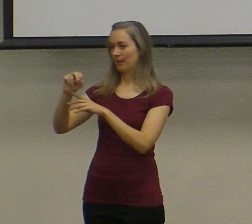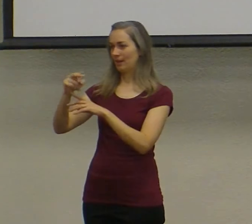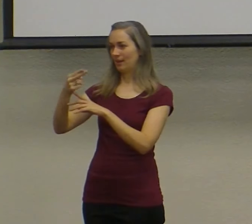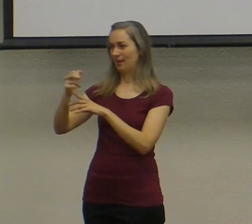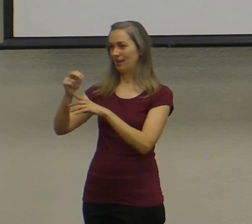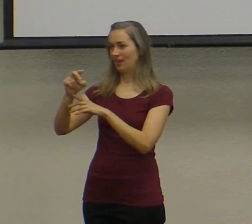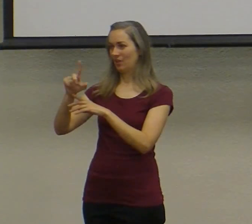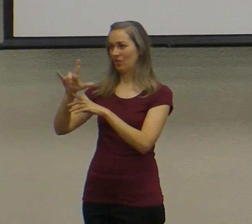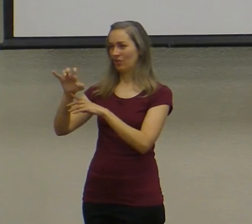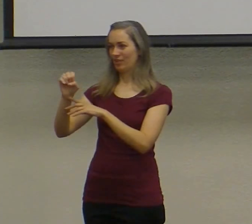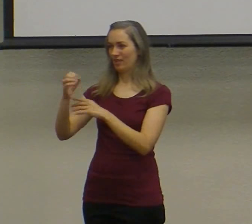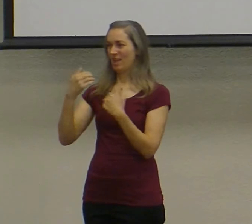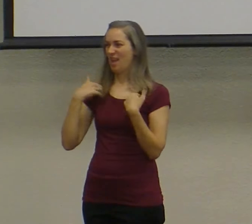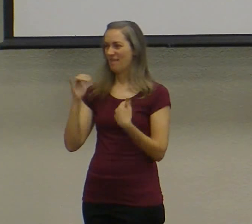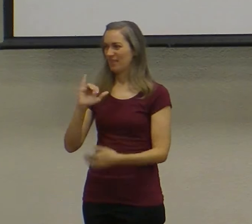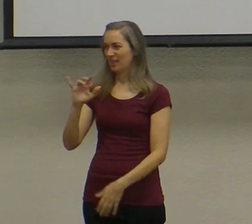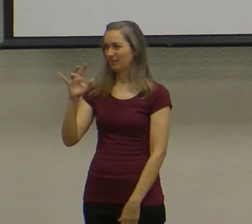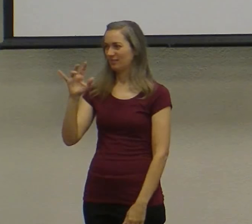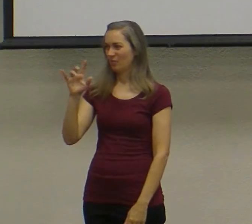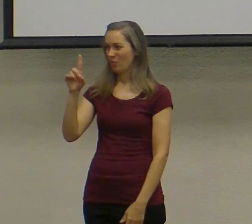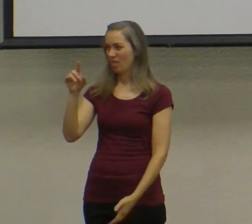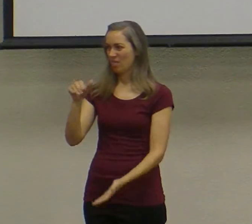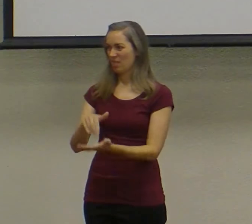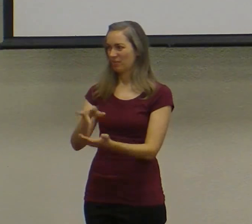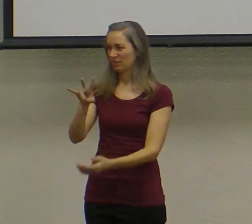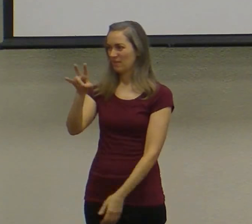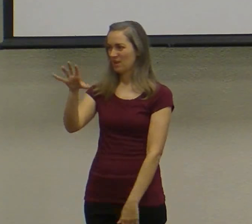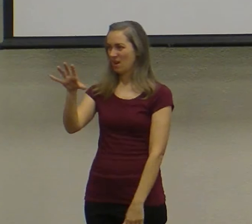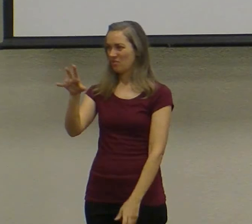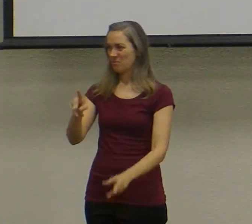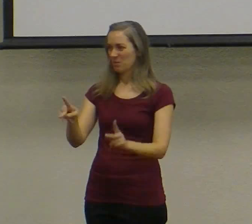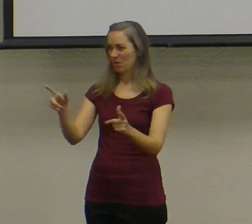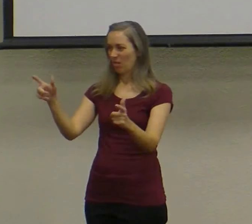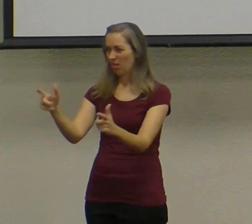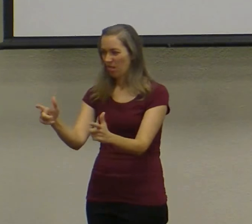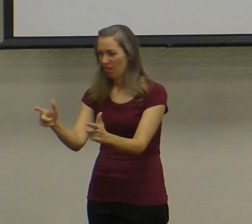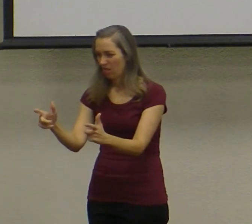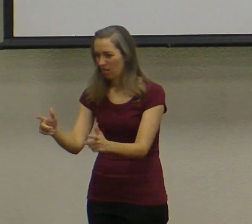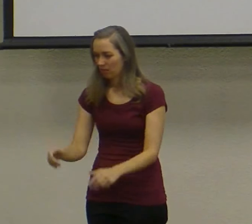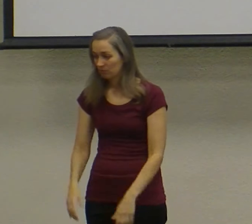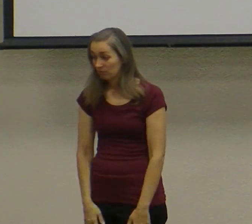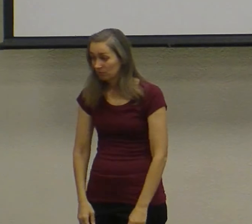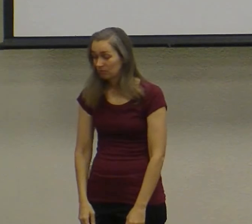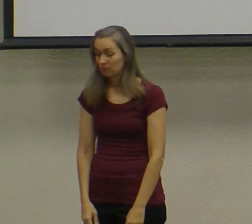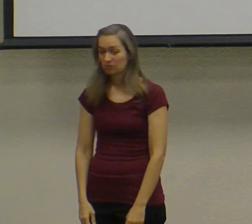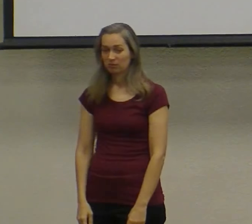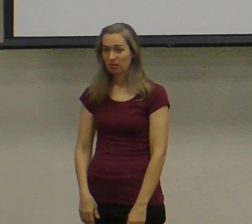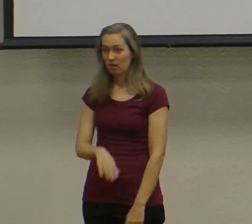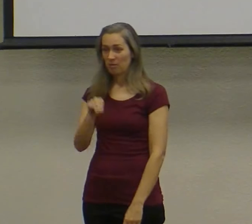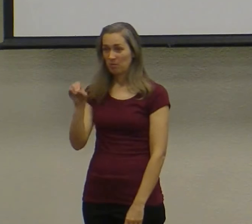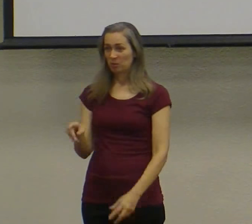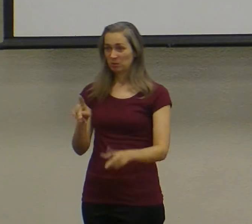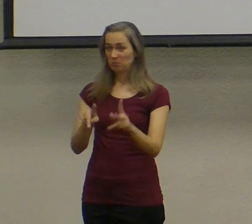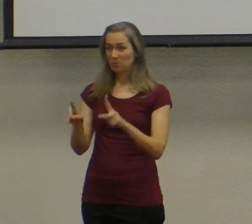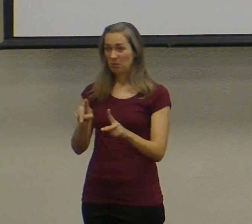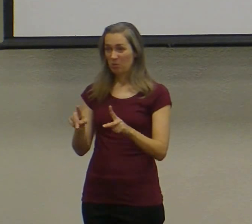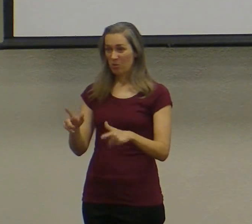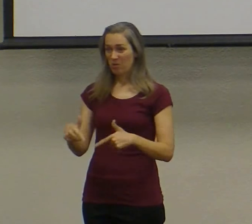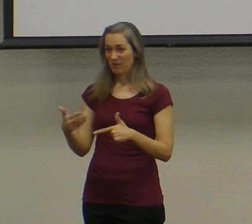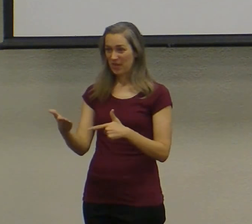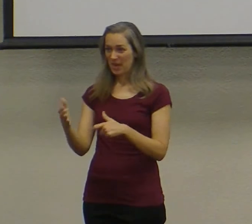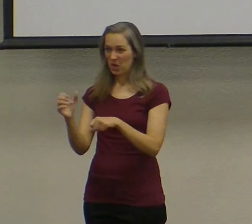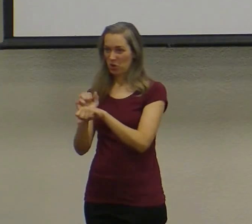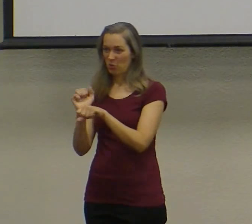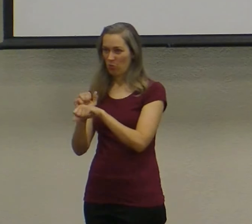people. It's not a huge town. It's literally sitting outside of a government facility, and most of the people that live there either work in that facility